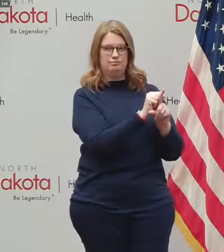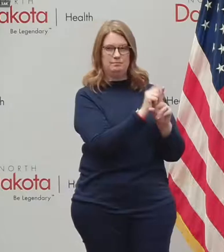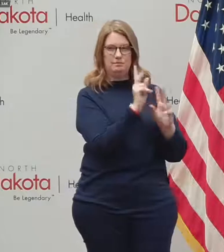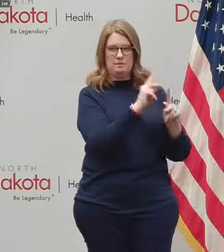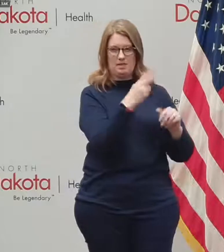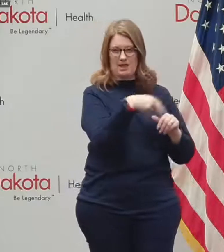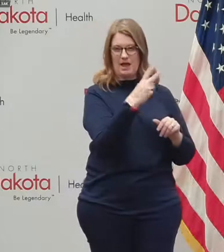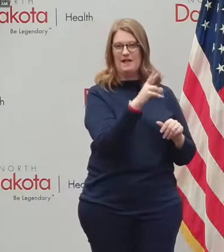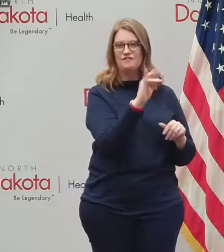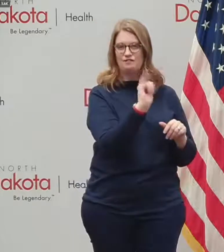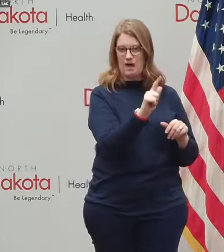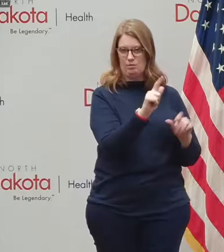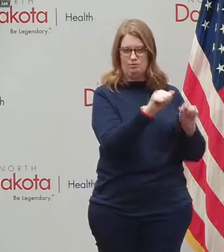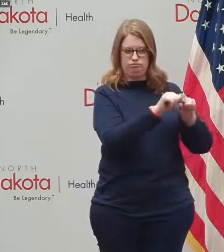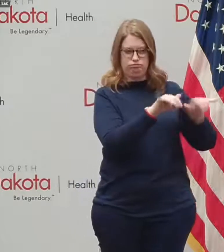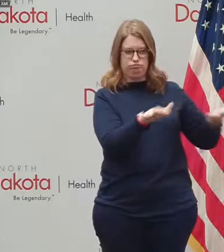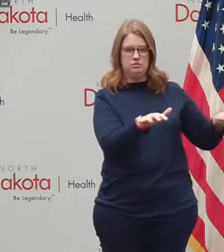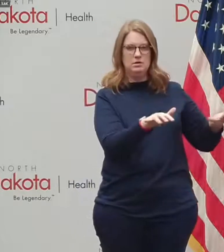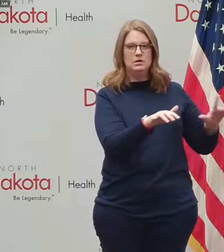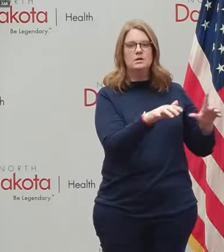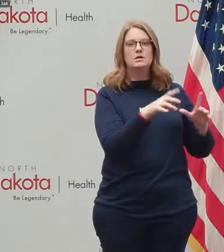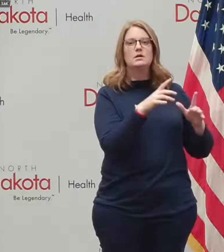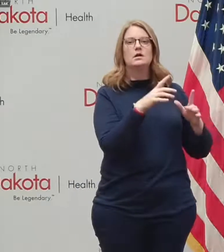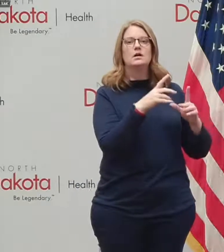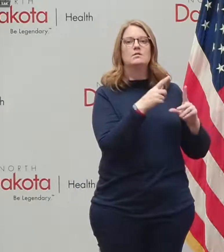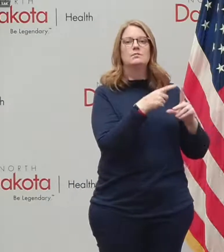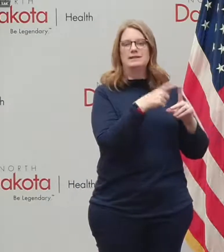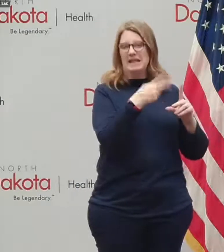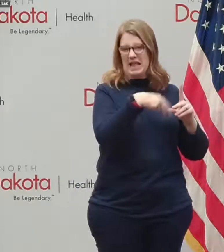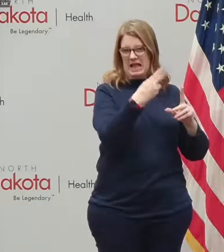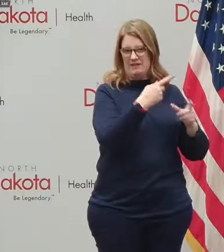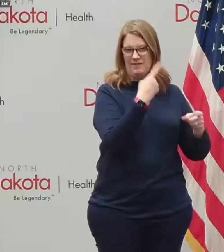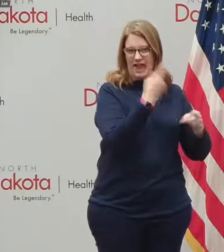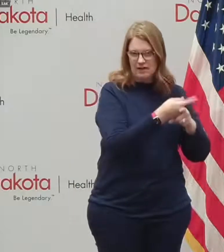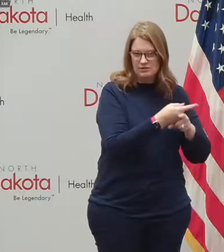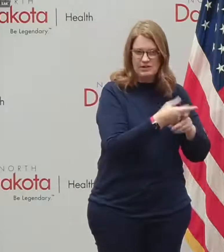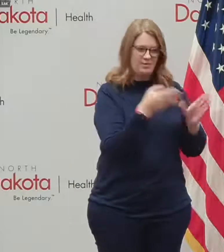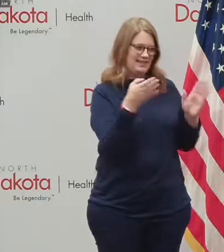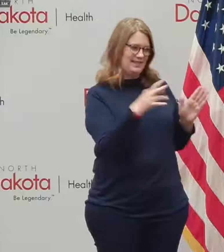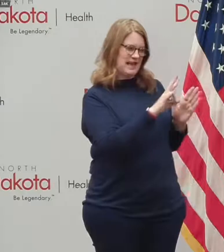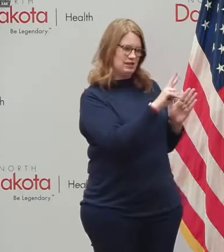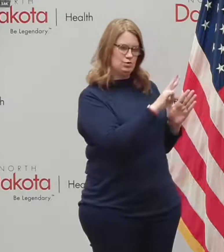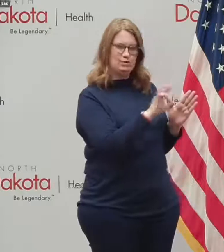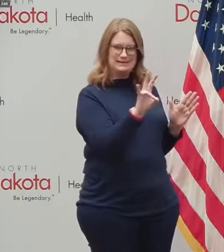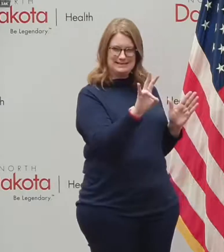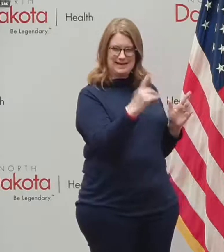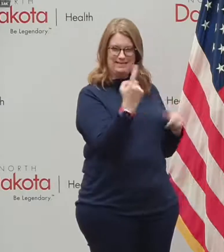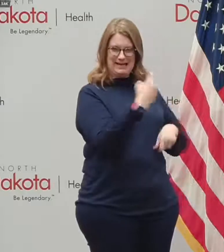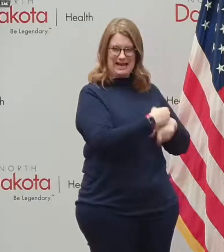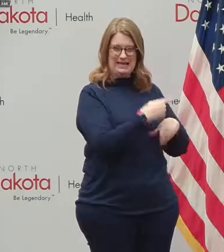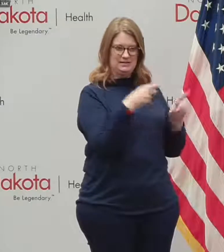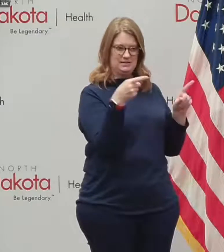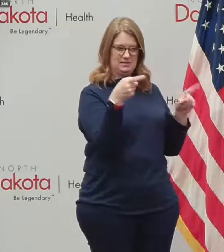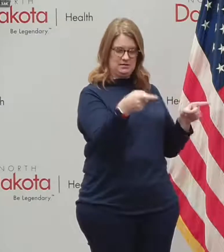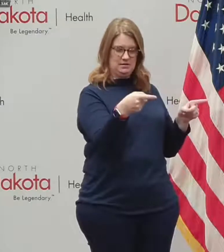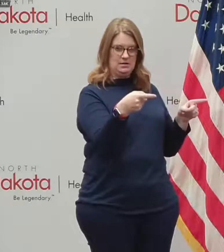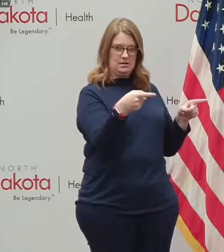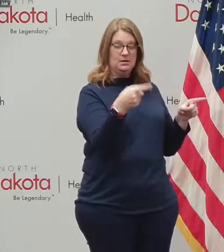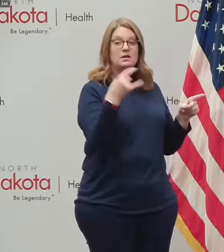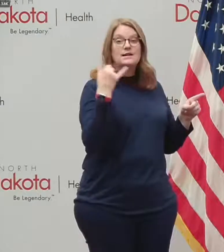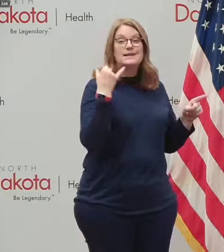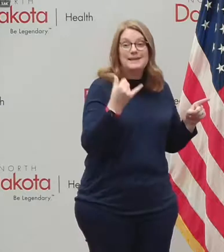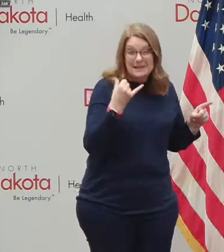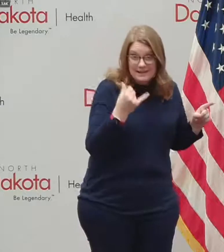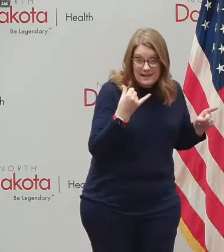have, then they catch people with a high degree of accuracy within that window, then this is a new tool, because not only could we find